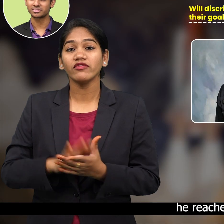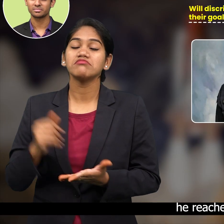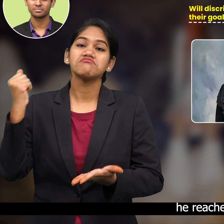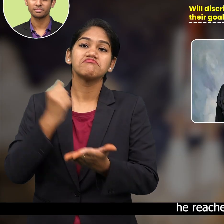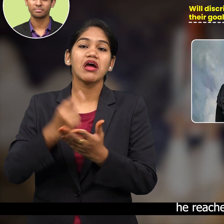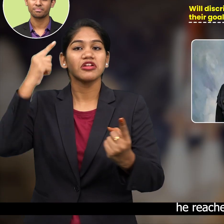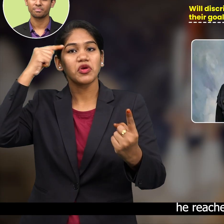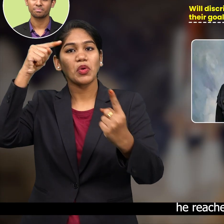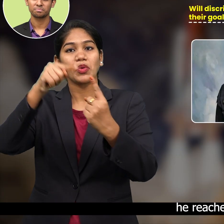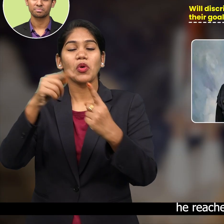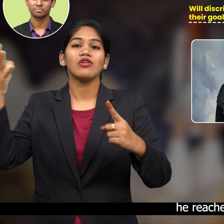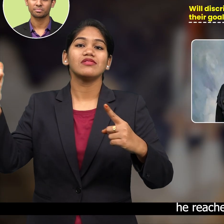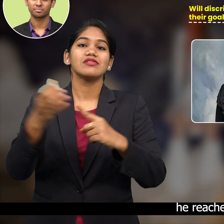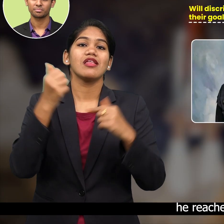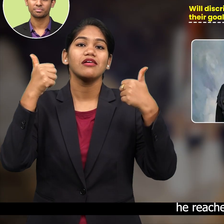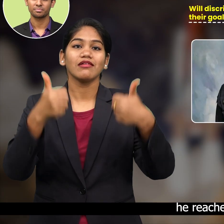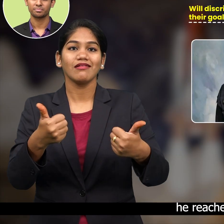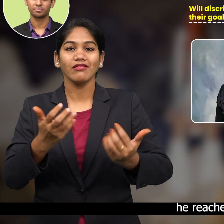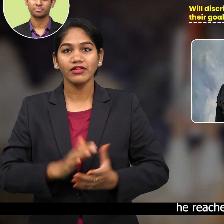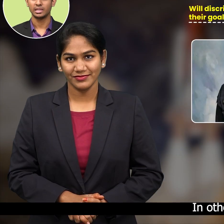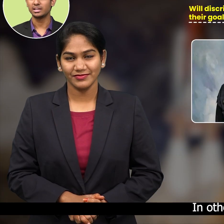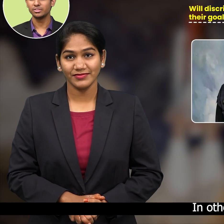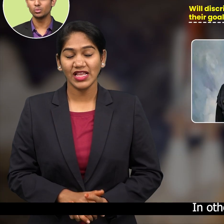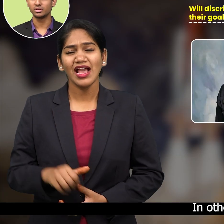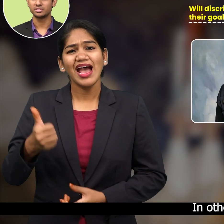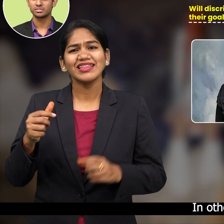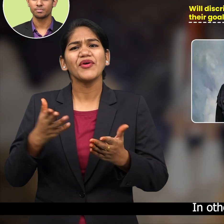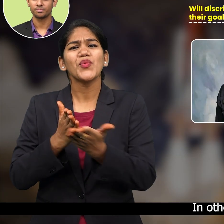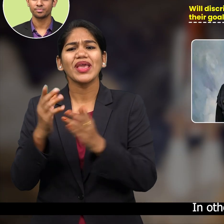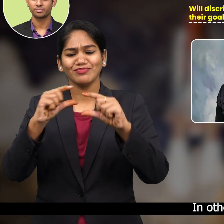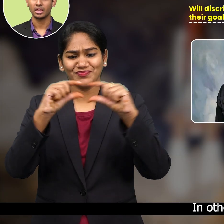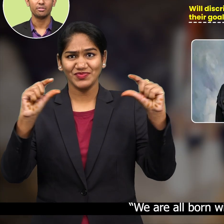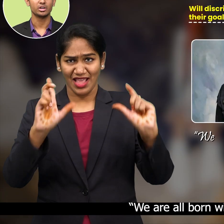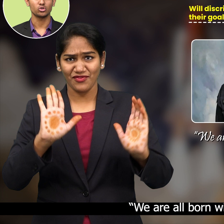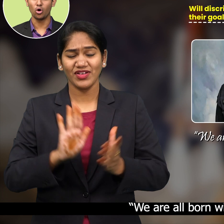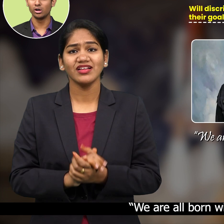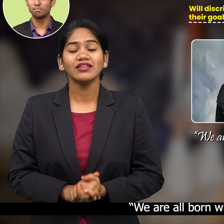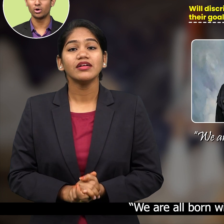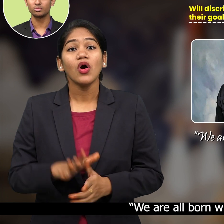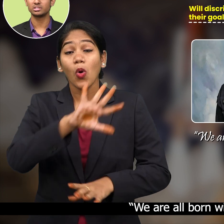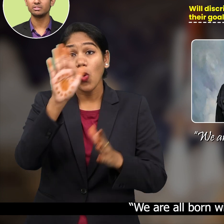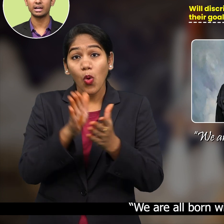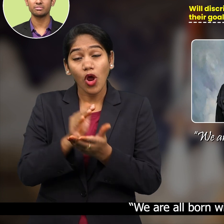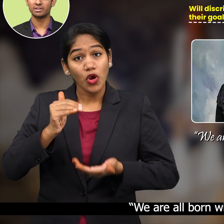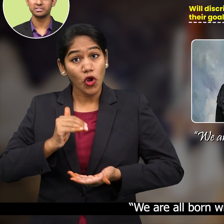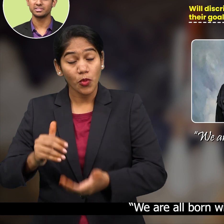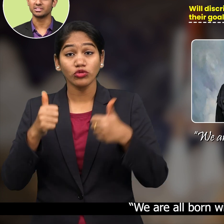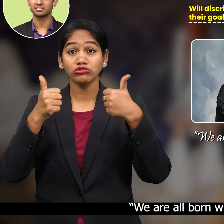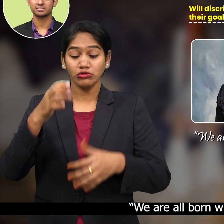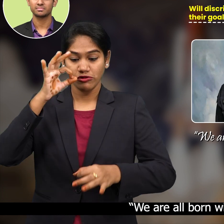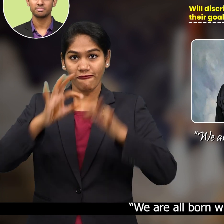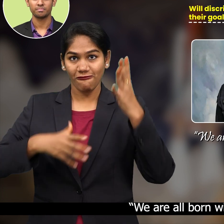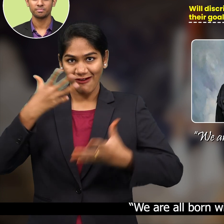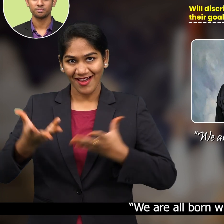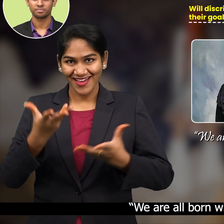reached his goals. In other words, We are all born with a divine fire in